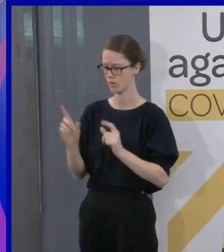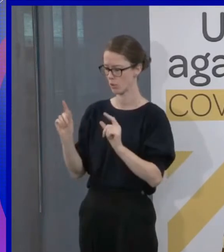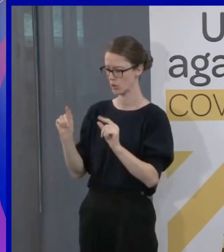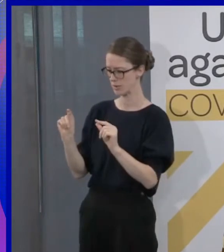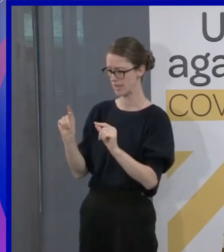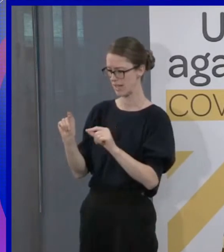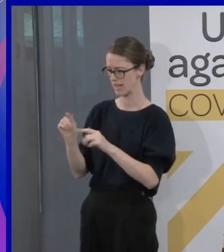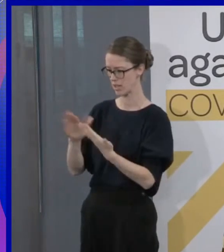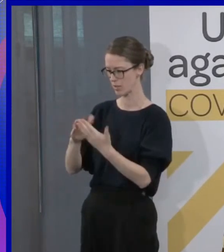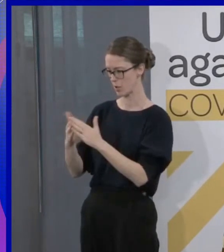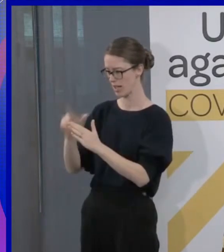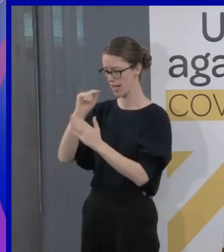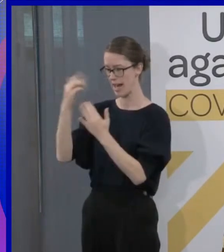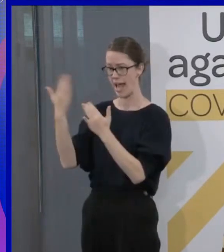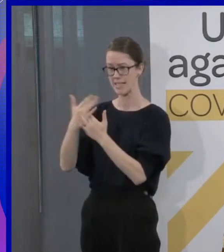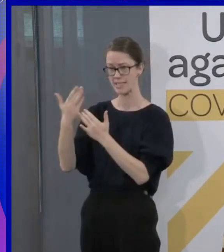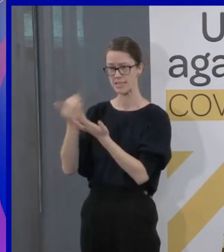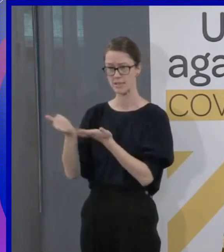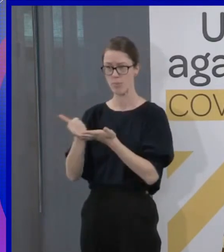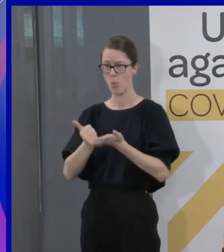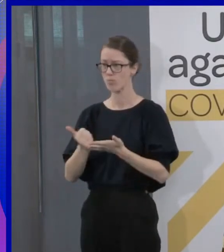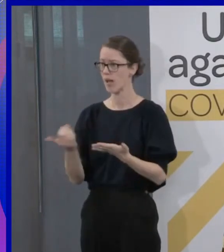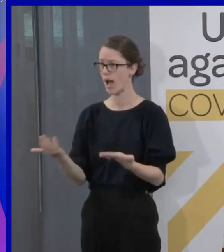done, how can these communities access that?